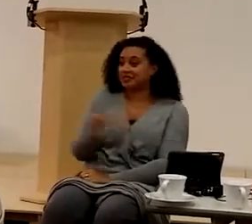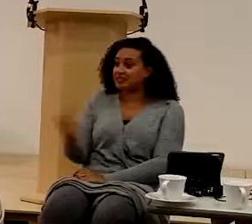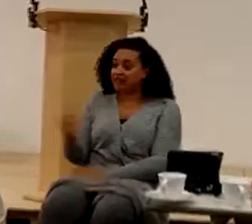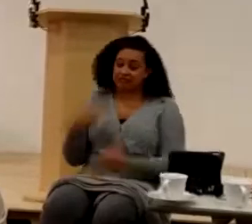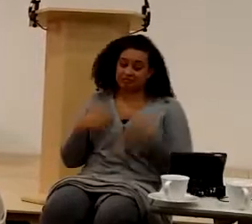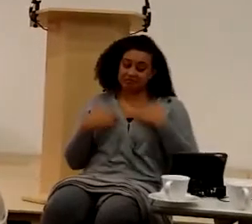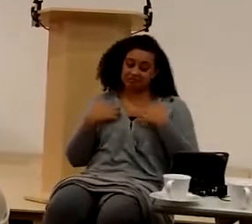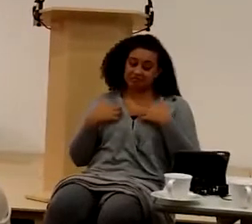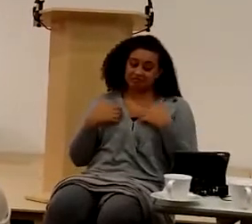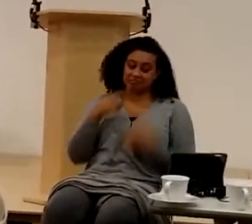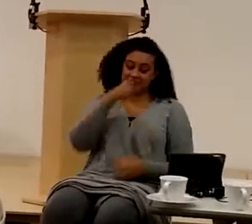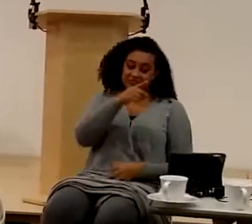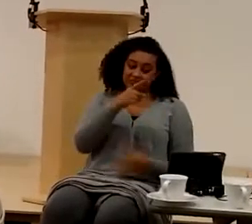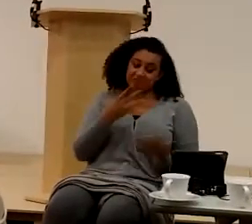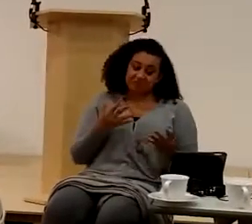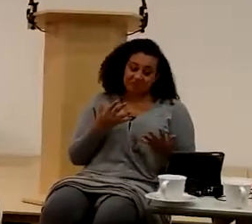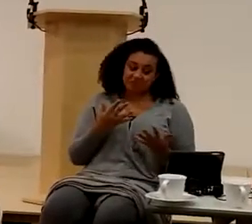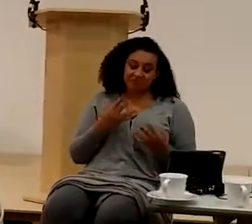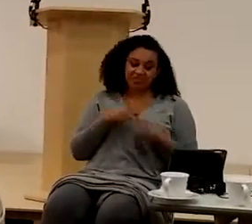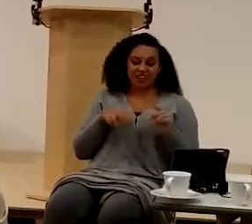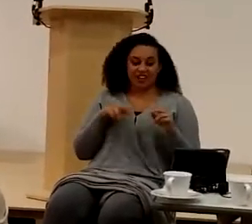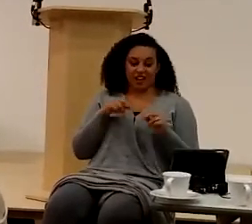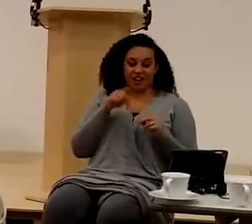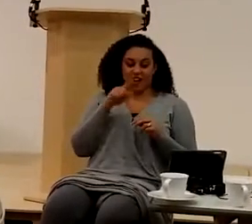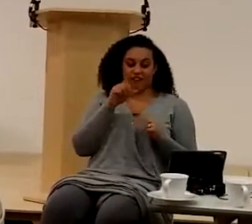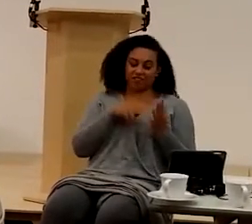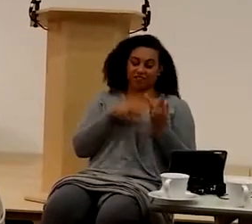define who is